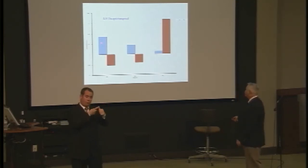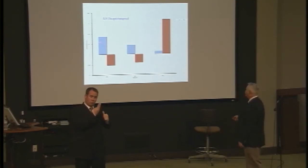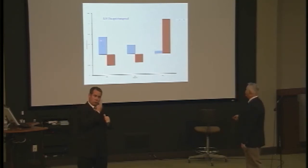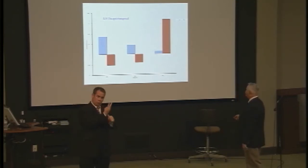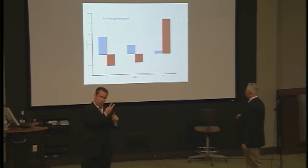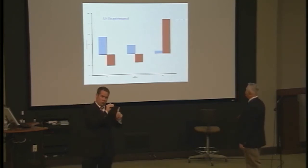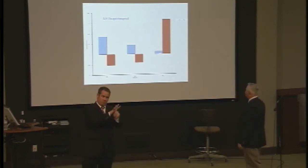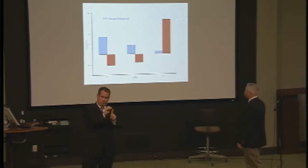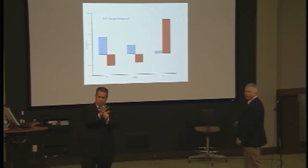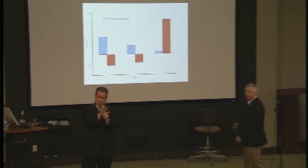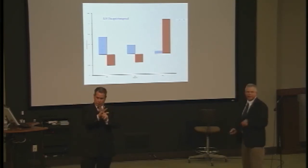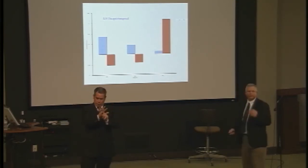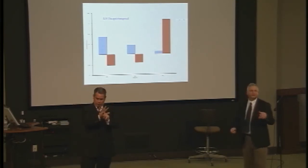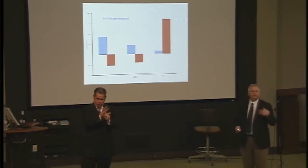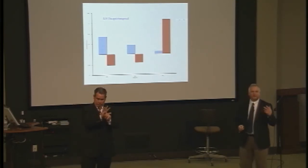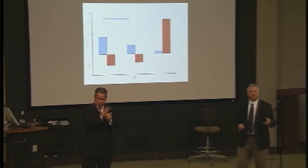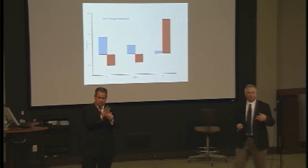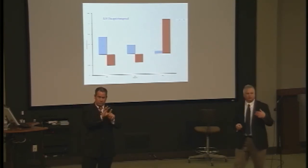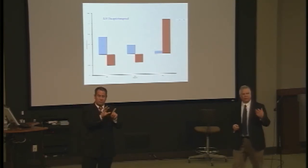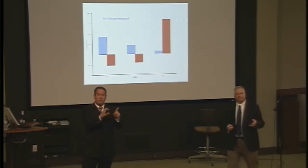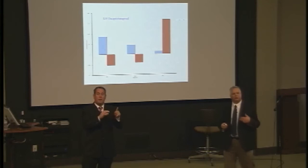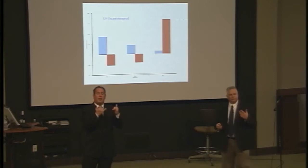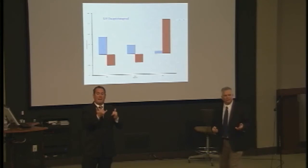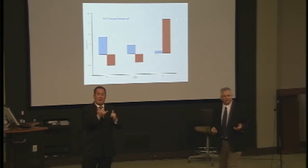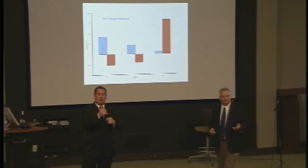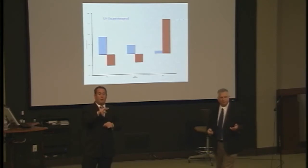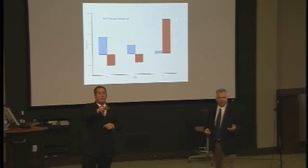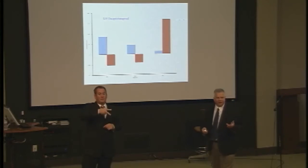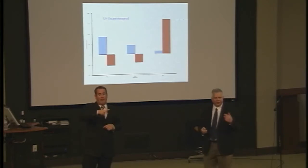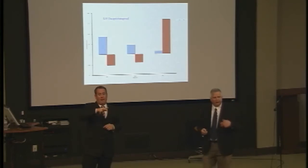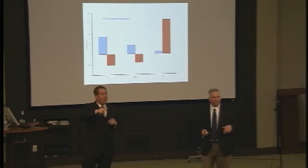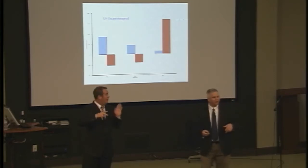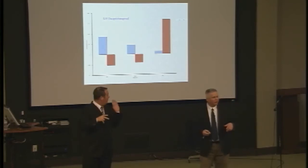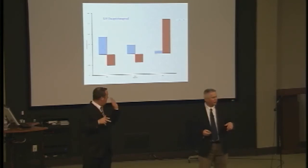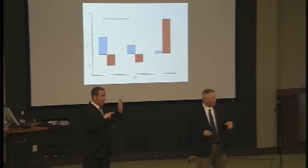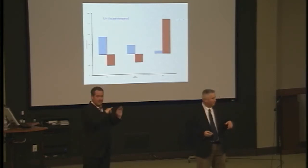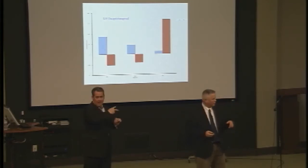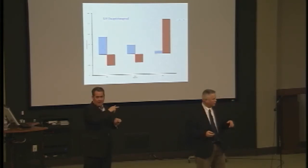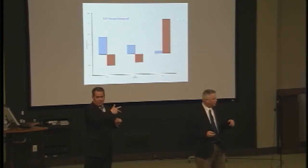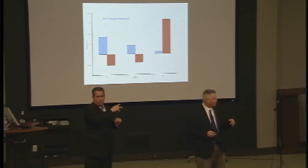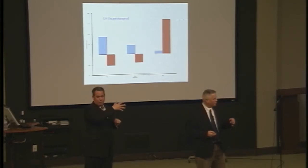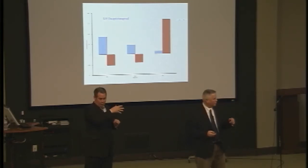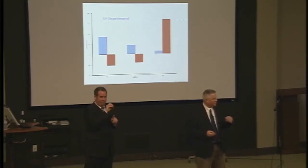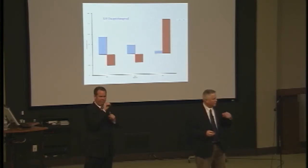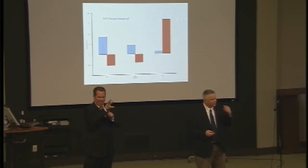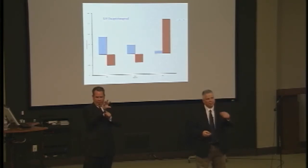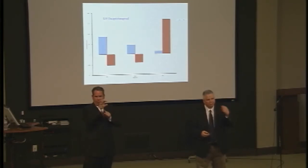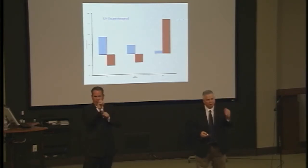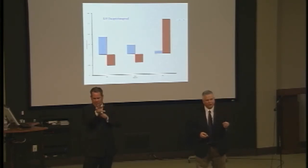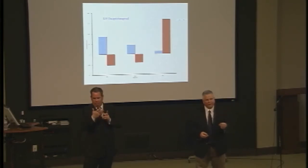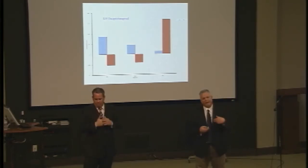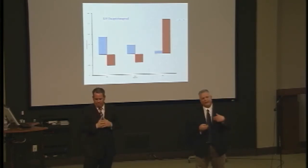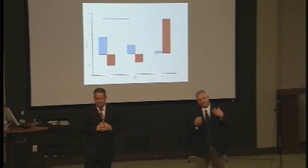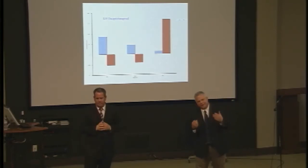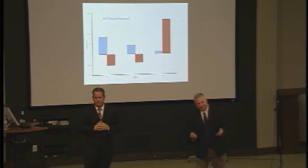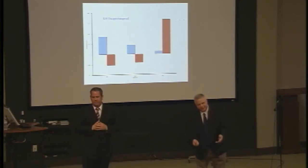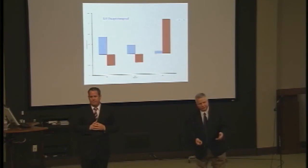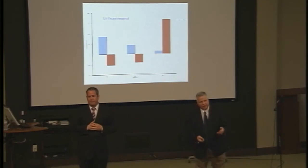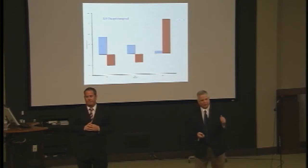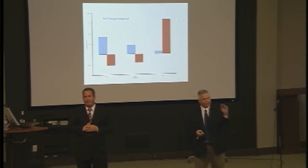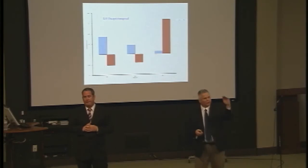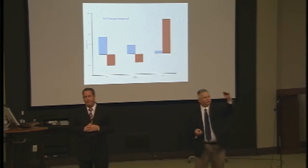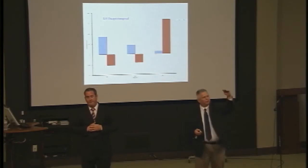What you see in the controls is what every study shows whenever you repeat stimuli in an fMRI experiment. As you keep repeating it, and it's